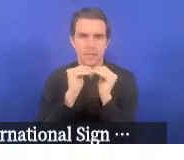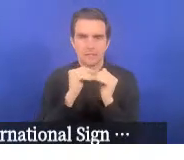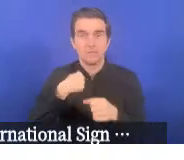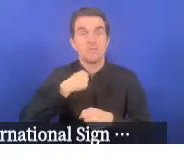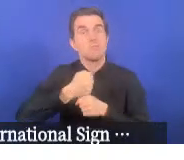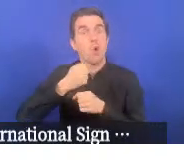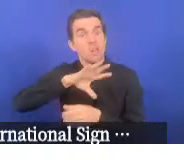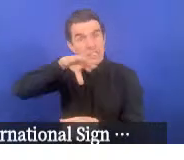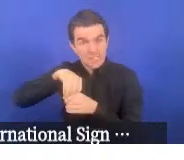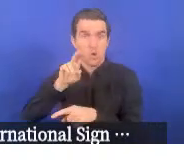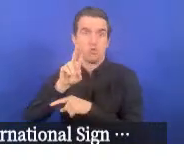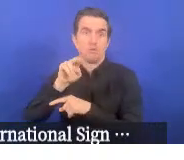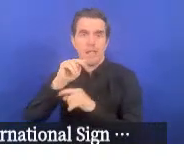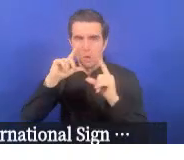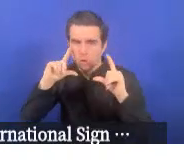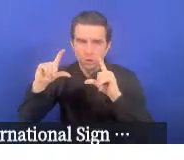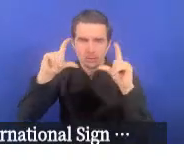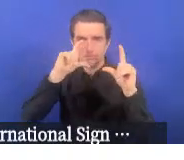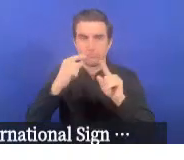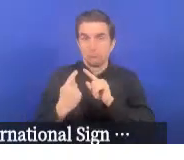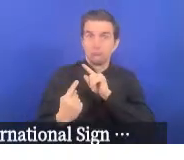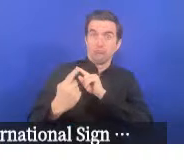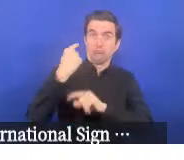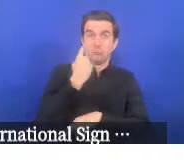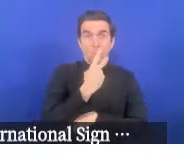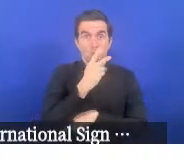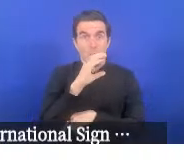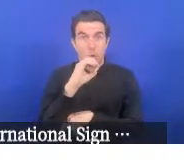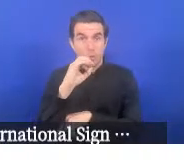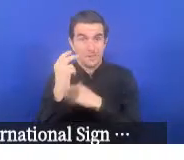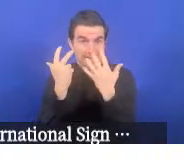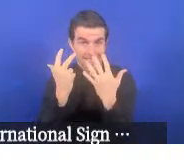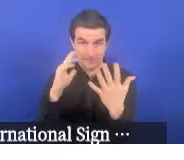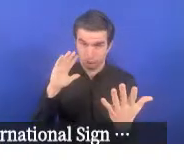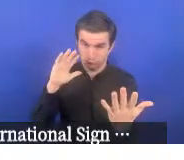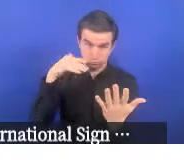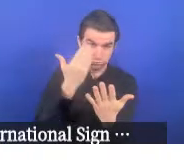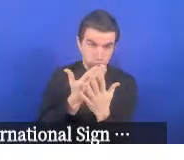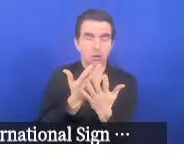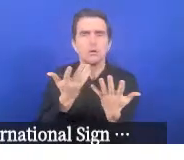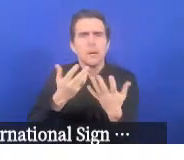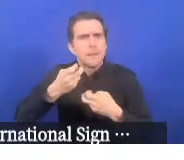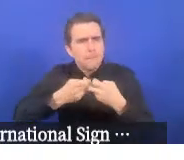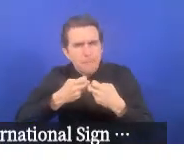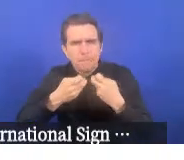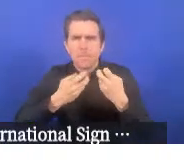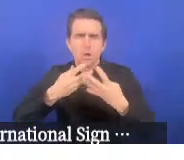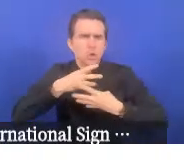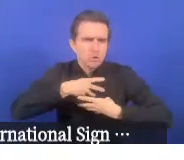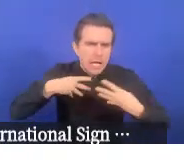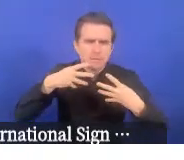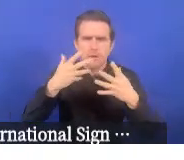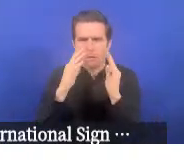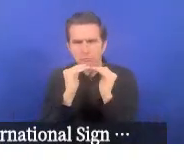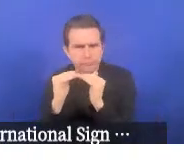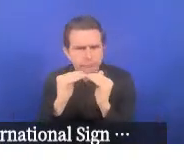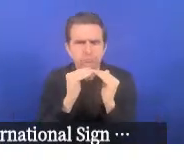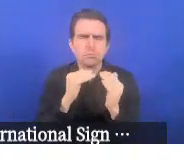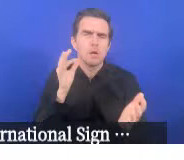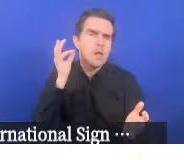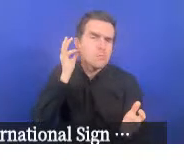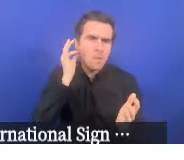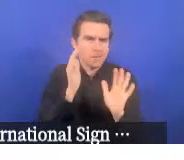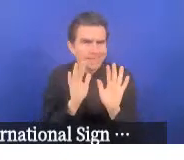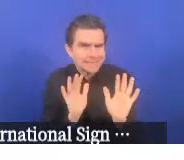Women since 2013, collaborating as a trainer and a gender mainstreaming specialist. I